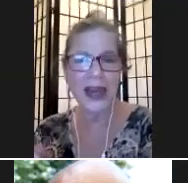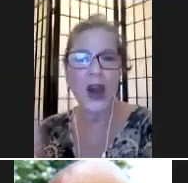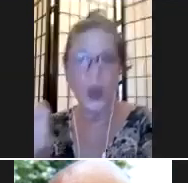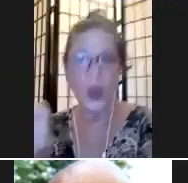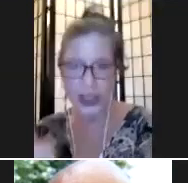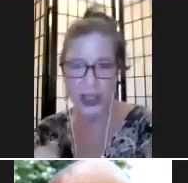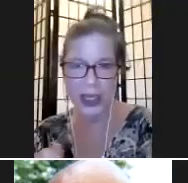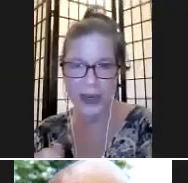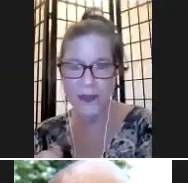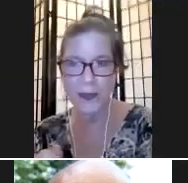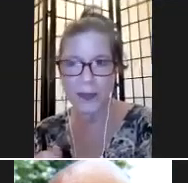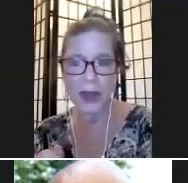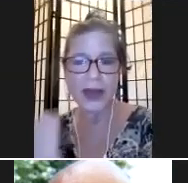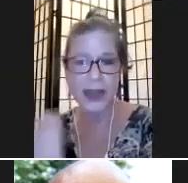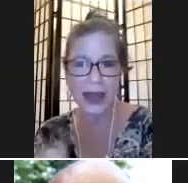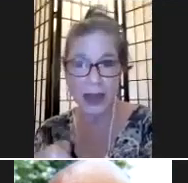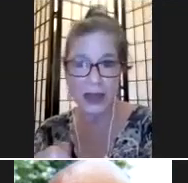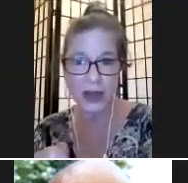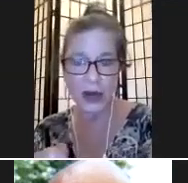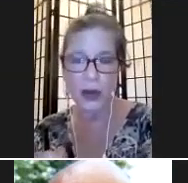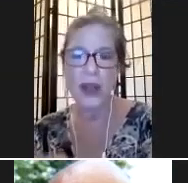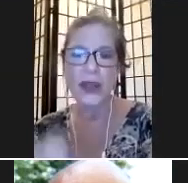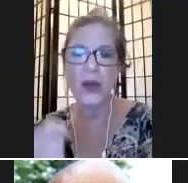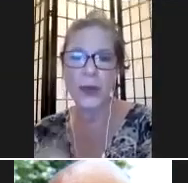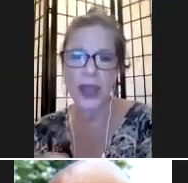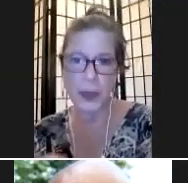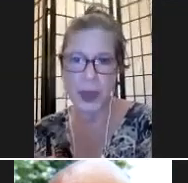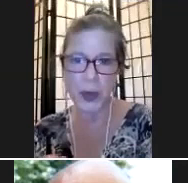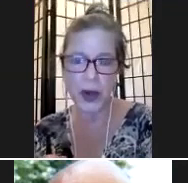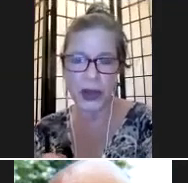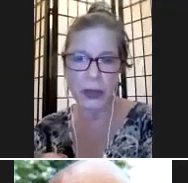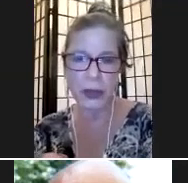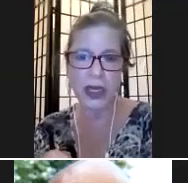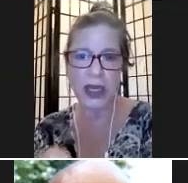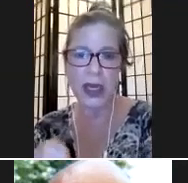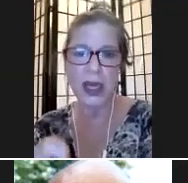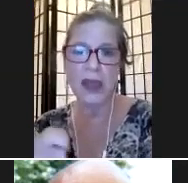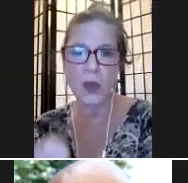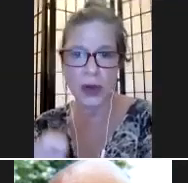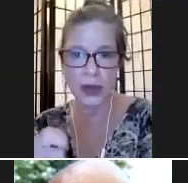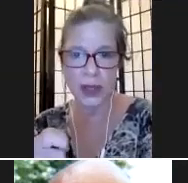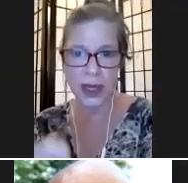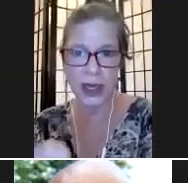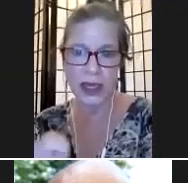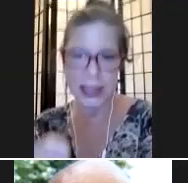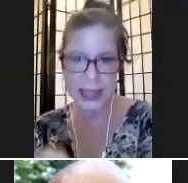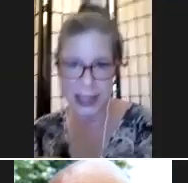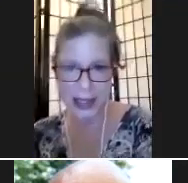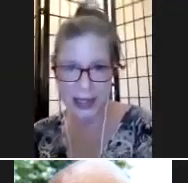me, originally, as a counselor, there were many people in our community that weren't